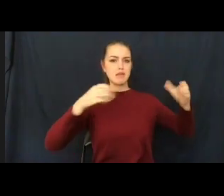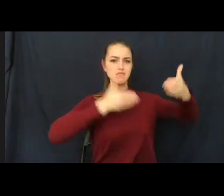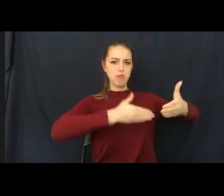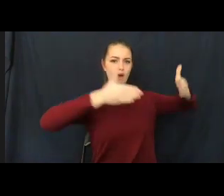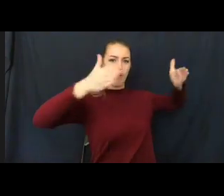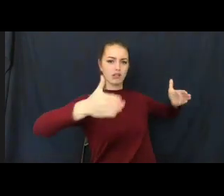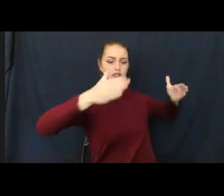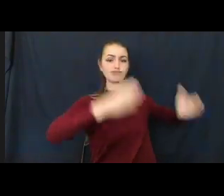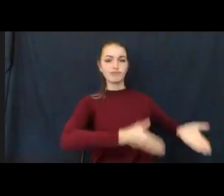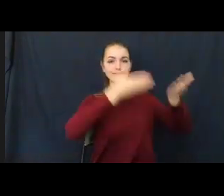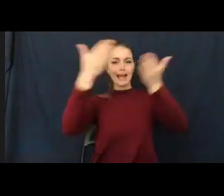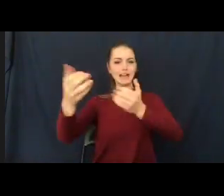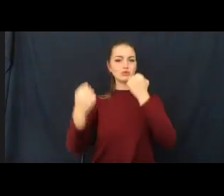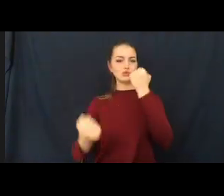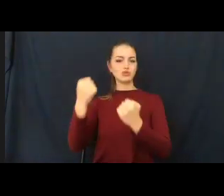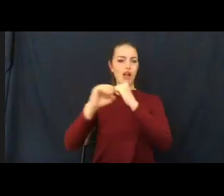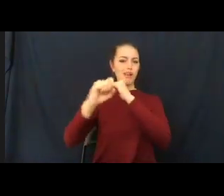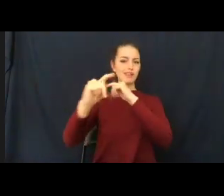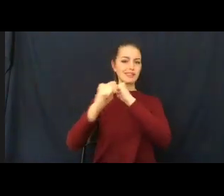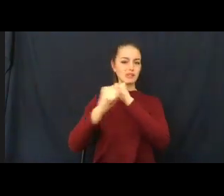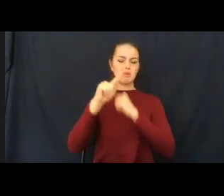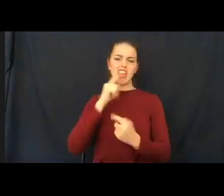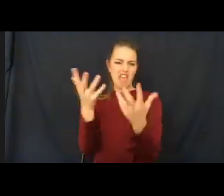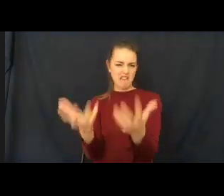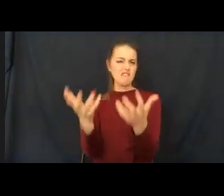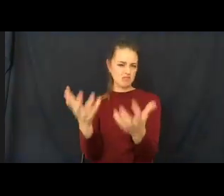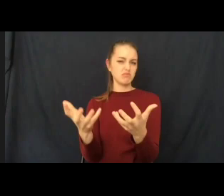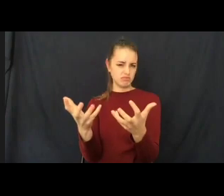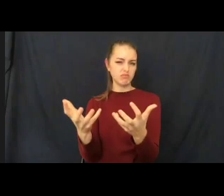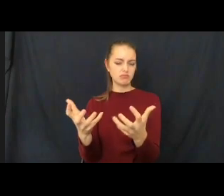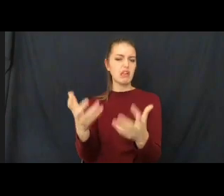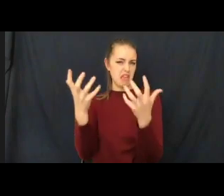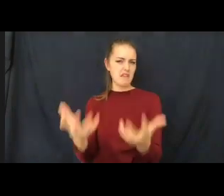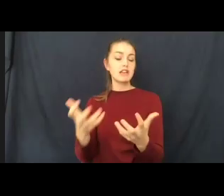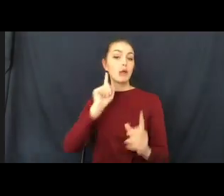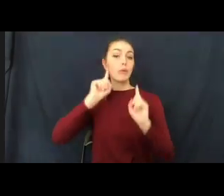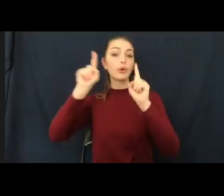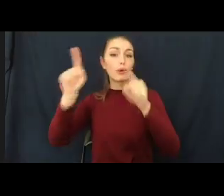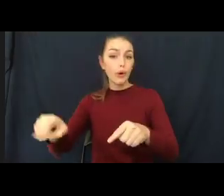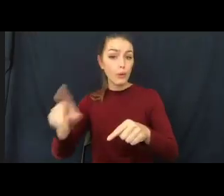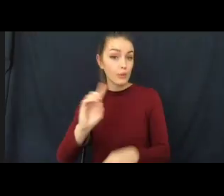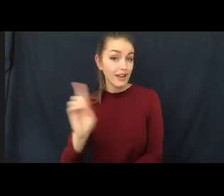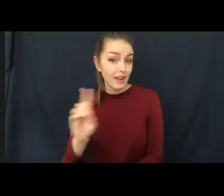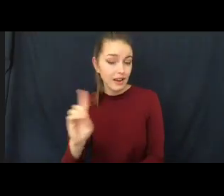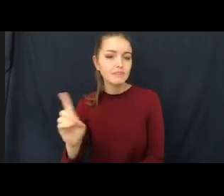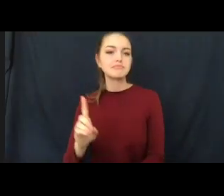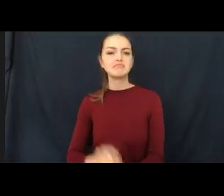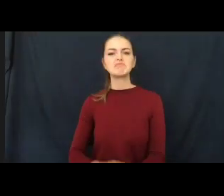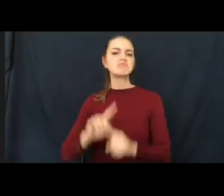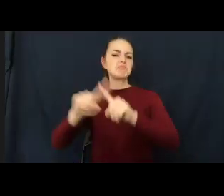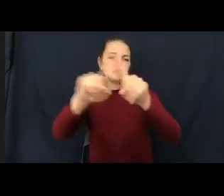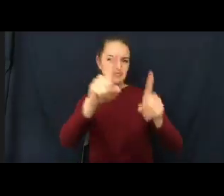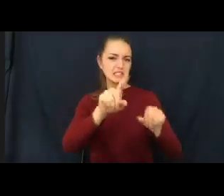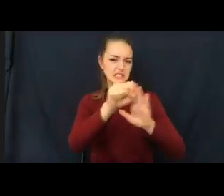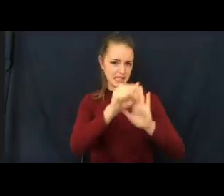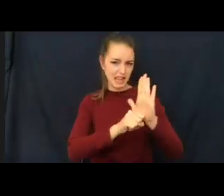on a truck, and so then it's a lot heavier. Yeah. Then they put it on trucks and they send it to out of state, and it